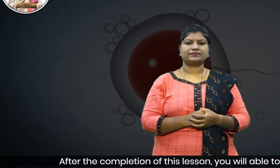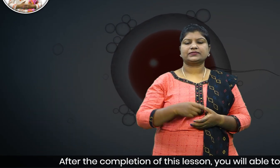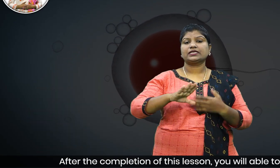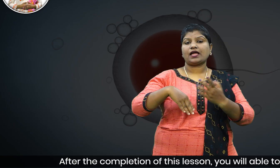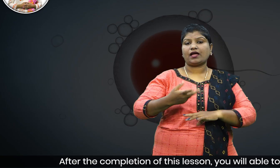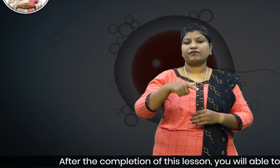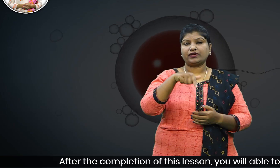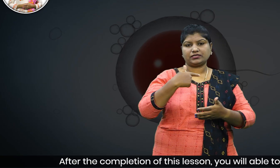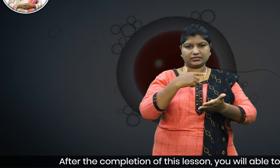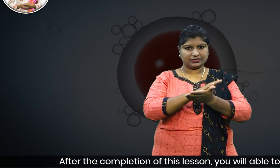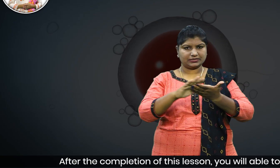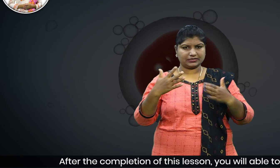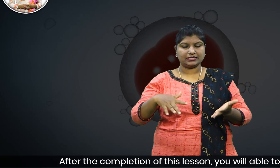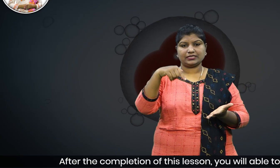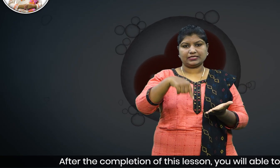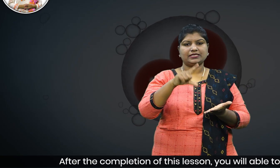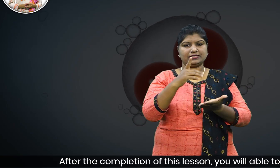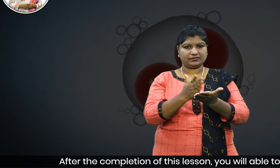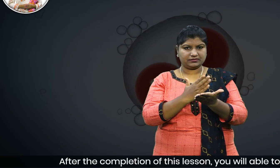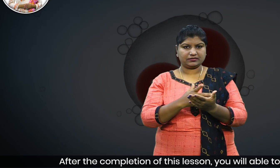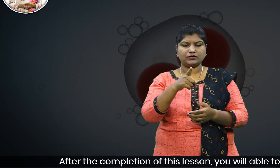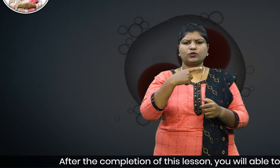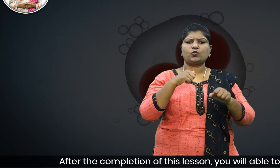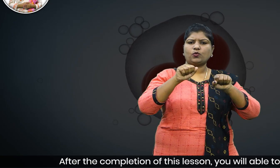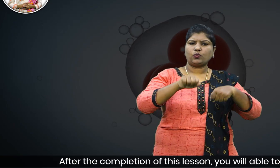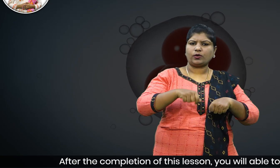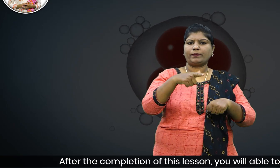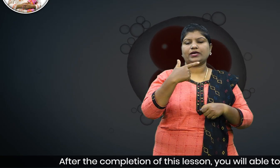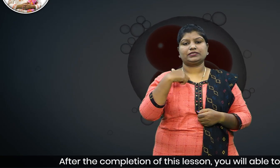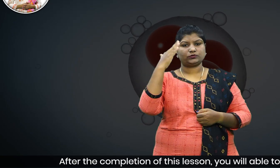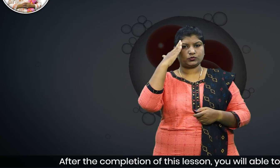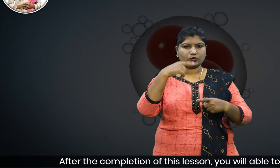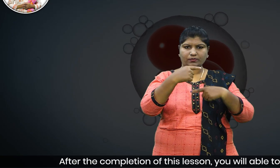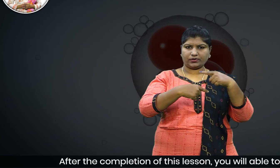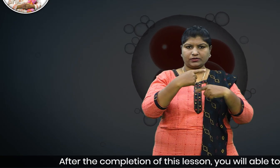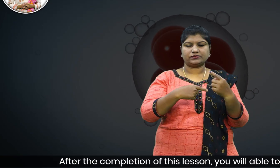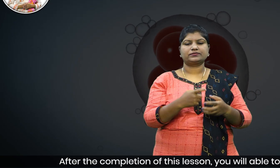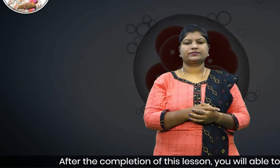After the completion of this lesson, you will be able to know about